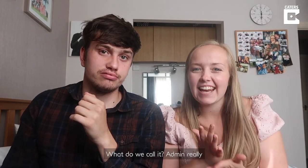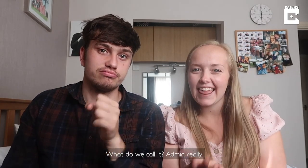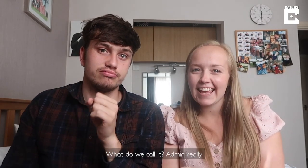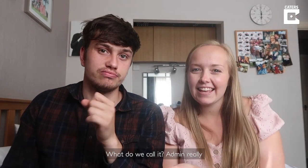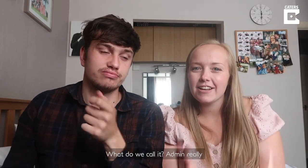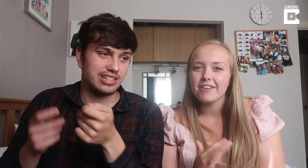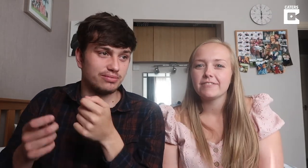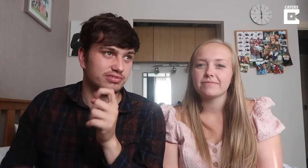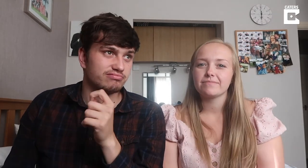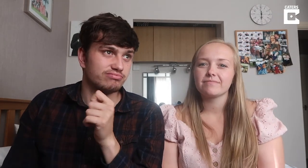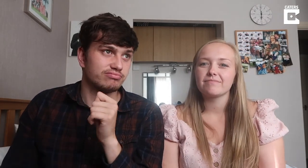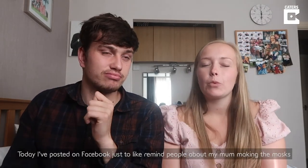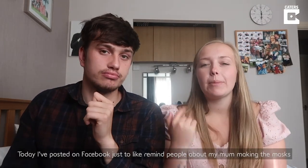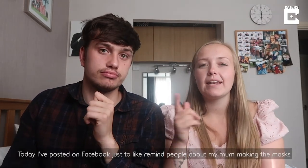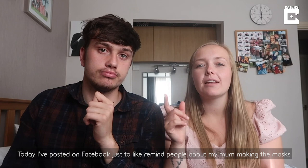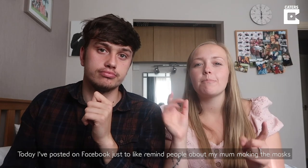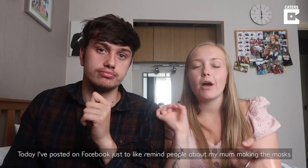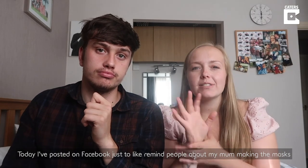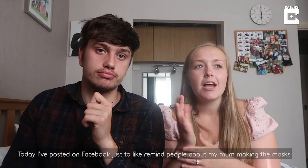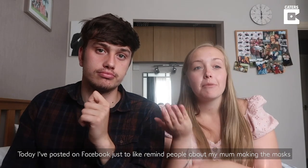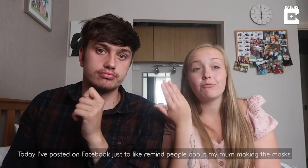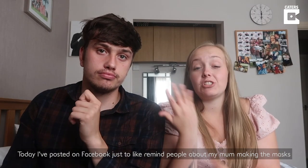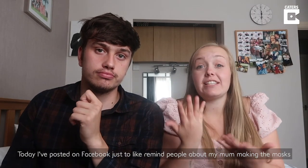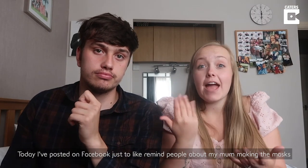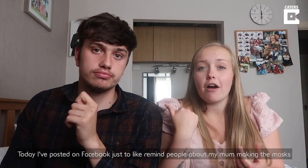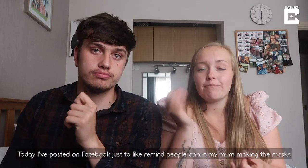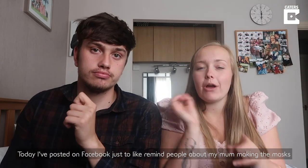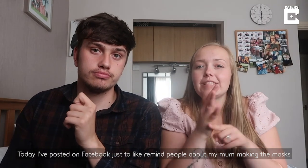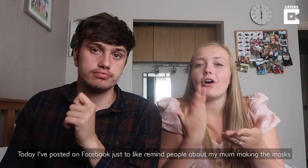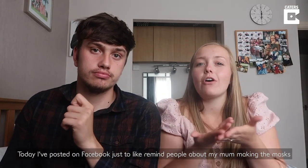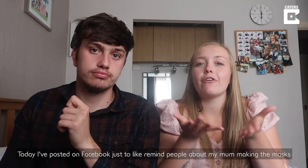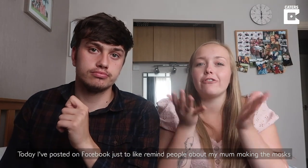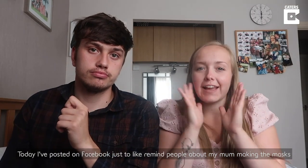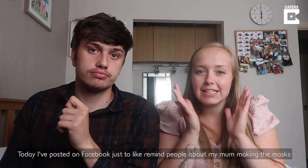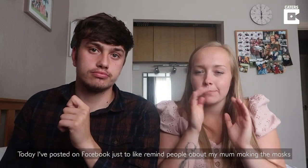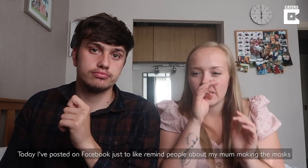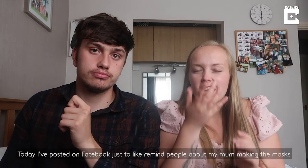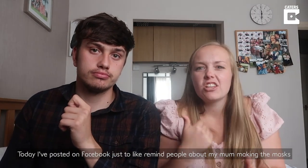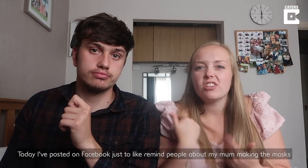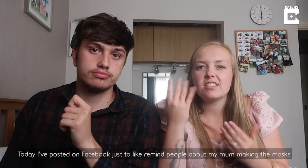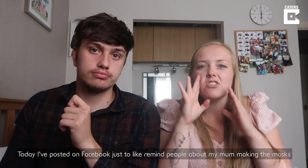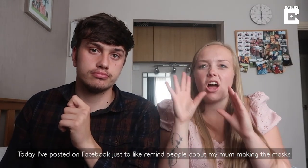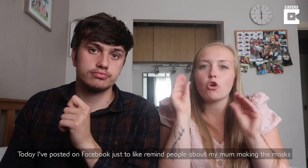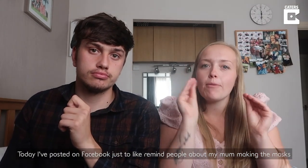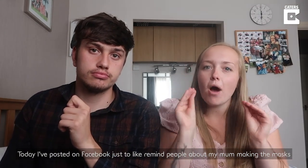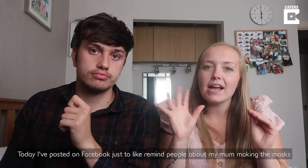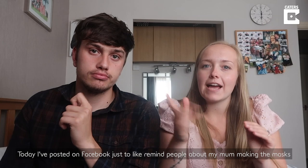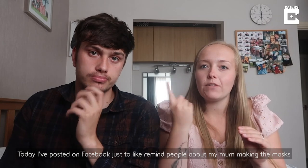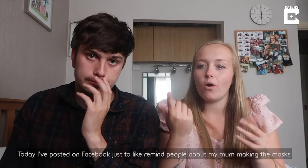really. We've been posting, but today I've posted on Facebook just to like remind everyone